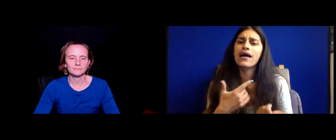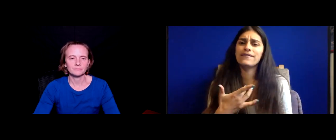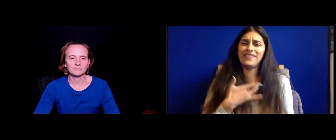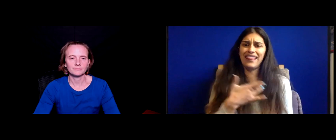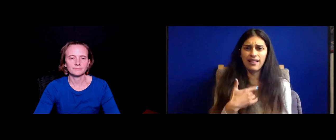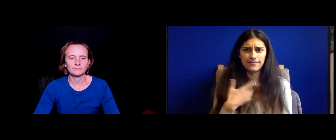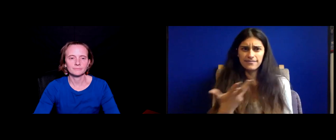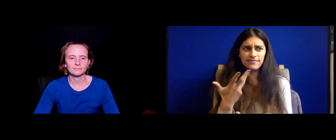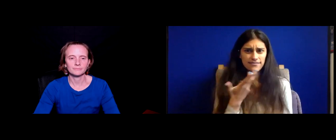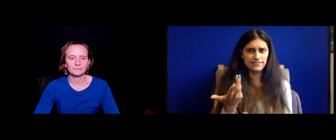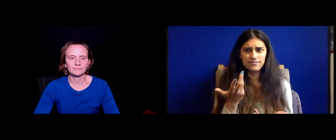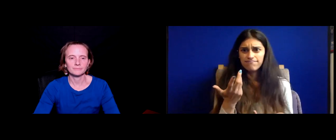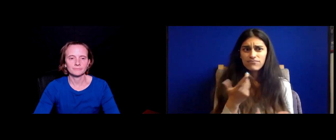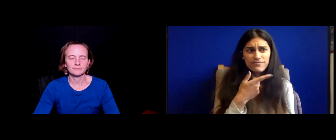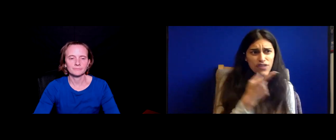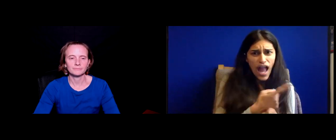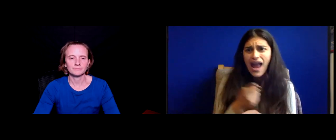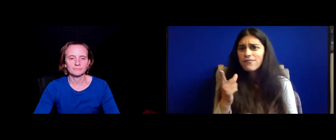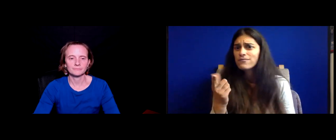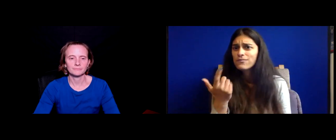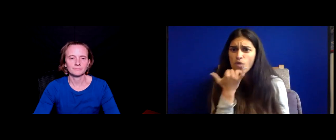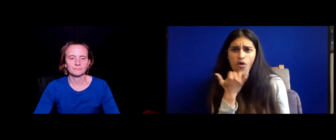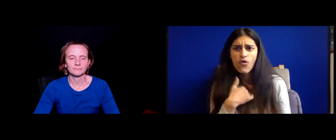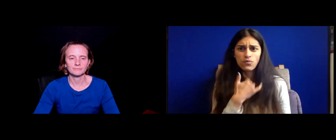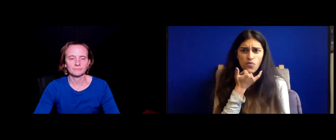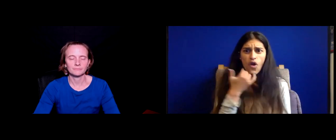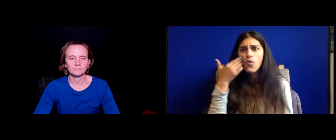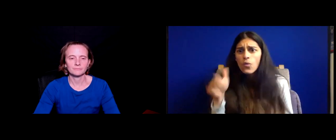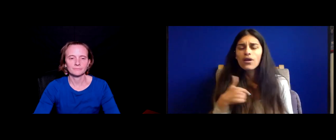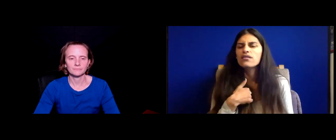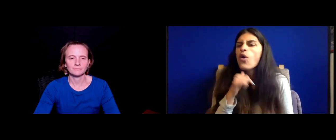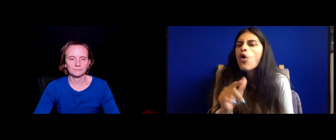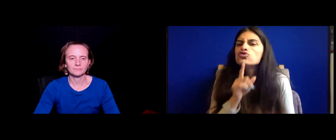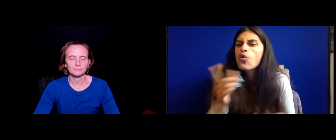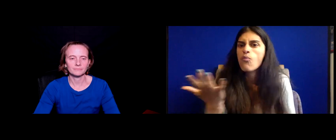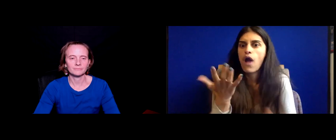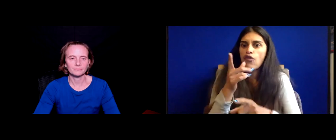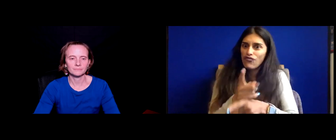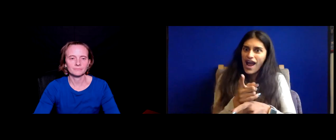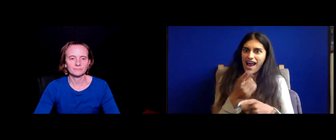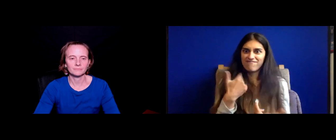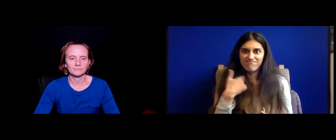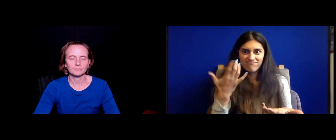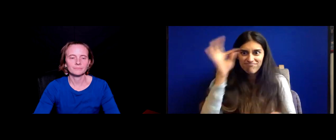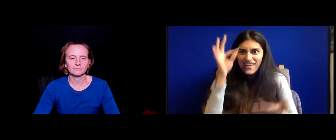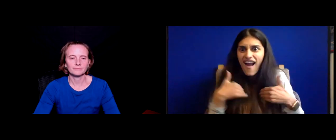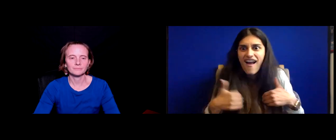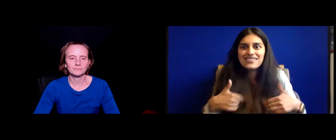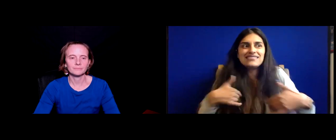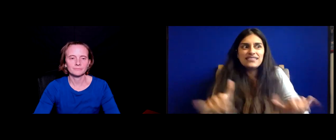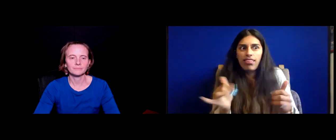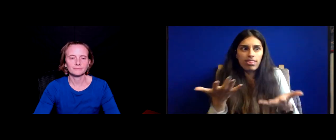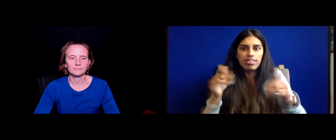big deal. So I wasn't really sure how to feel at that time. Was what our relationship was right or wrong?